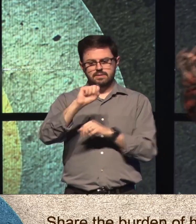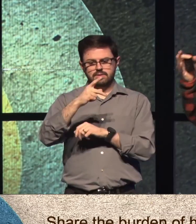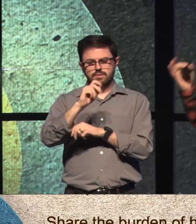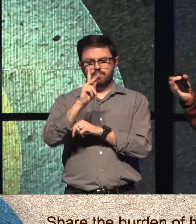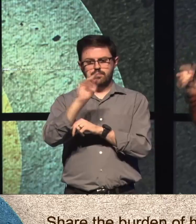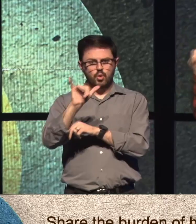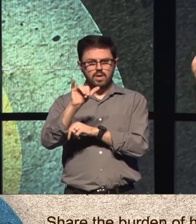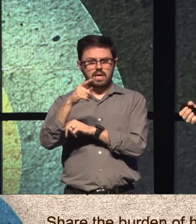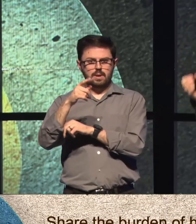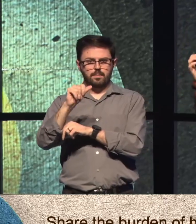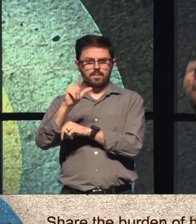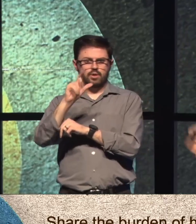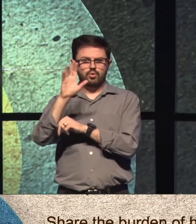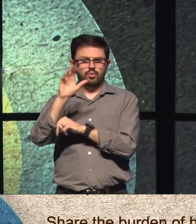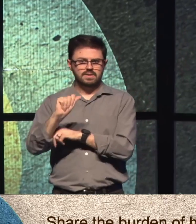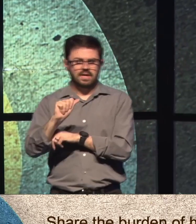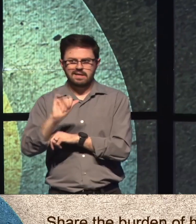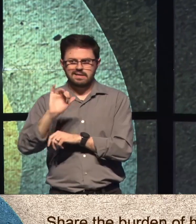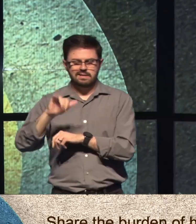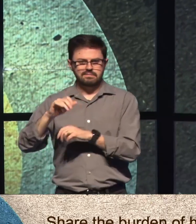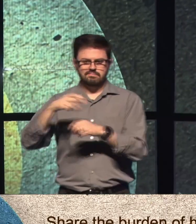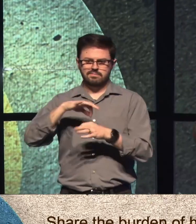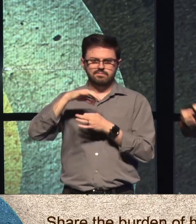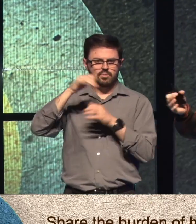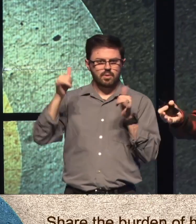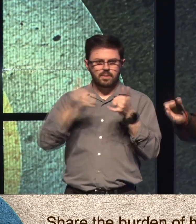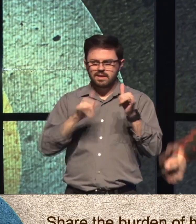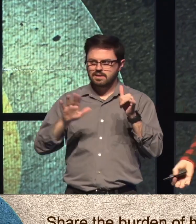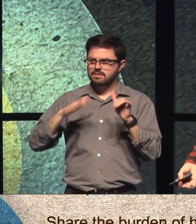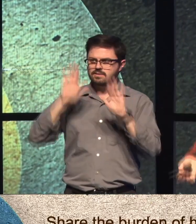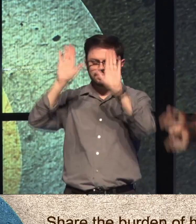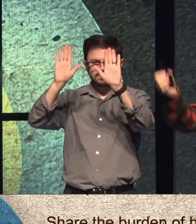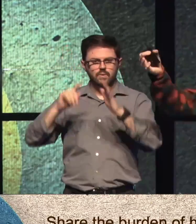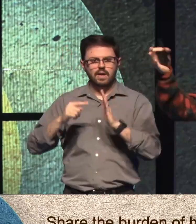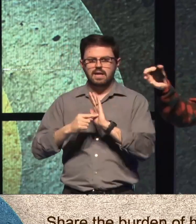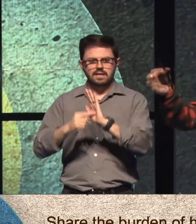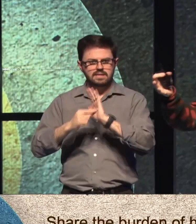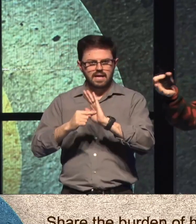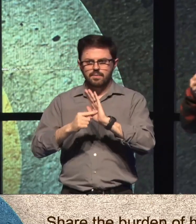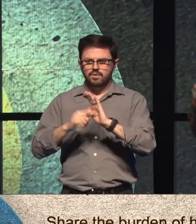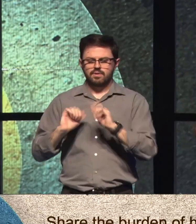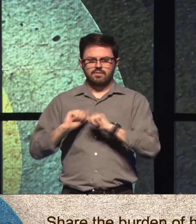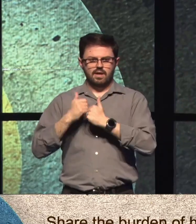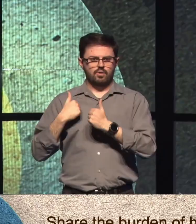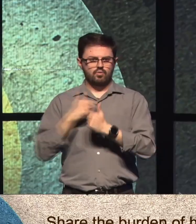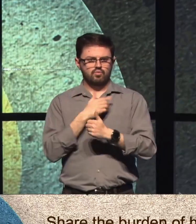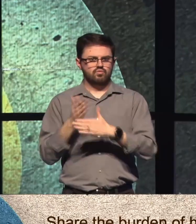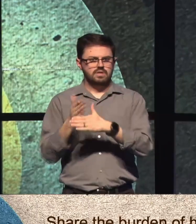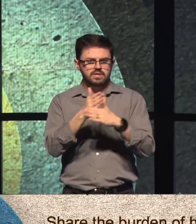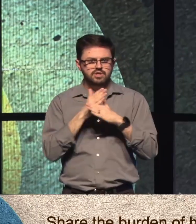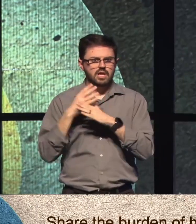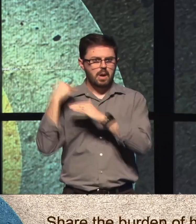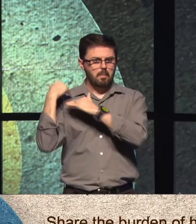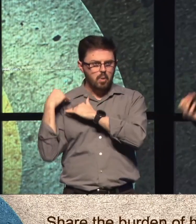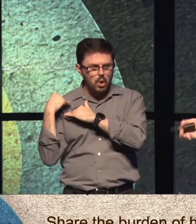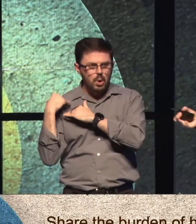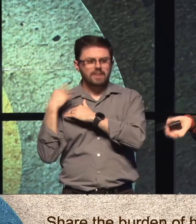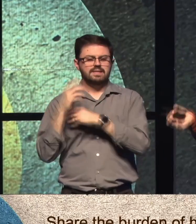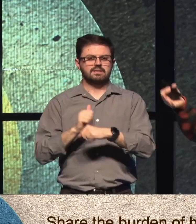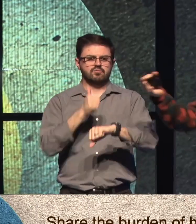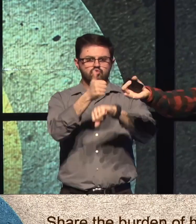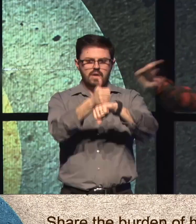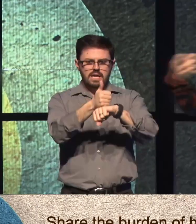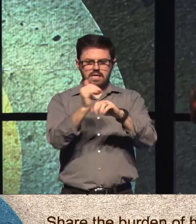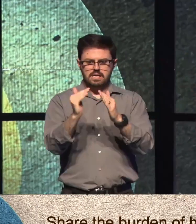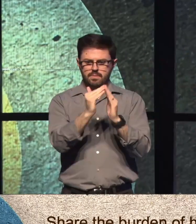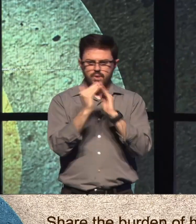is a great example of sharing a burden, that we share a burden of loving our community together and creating a